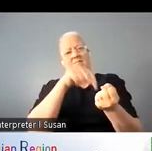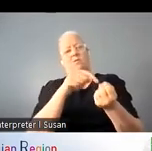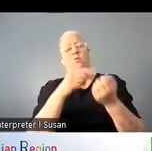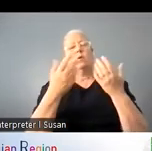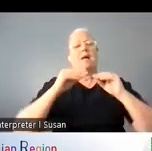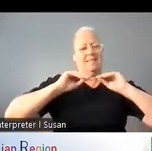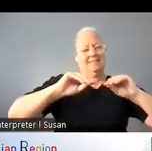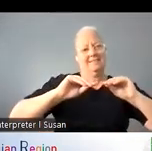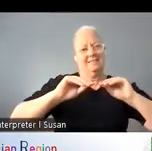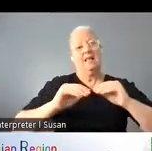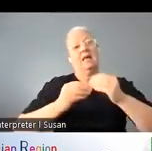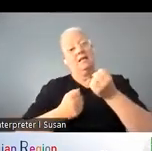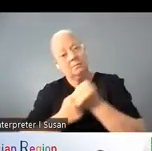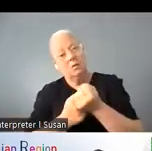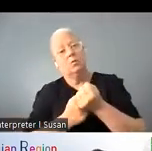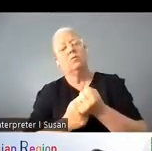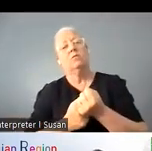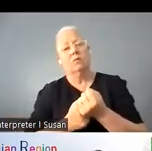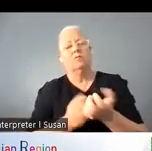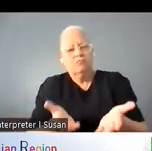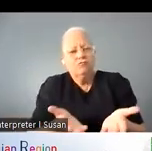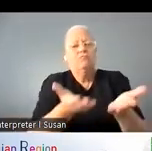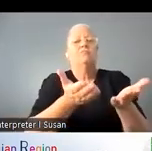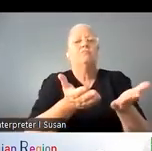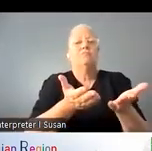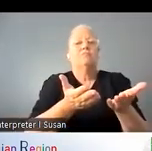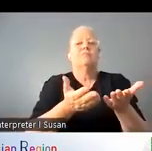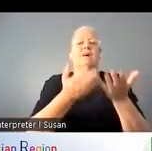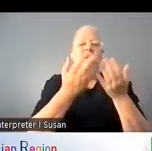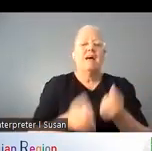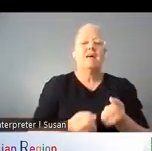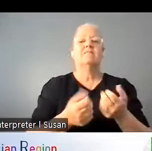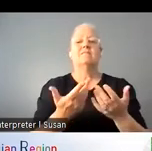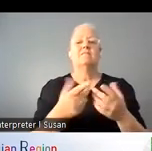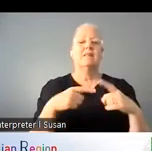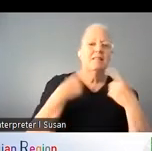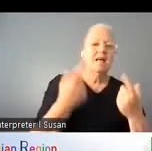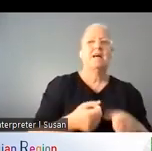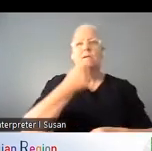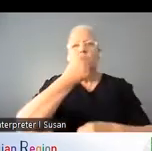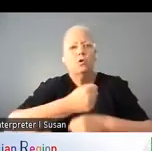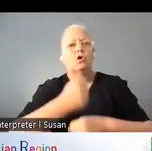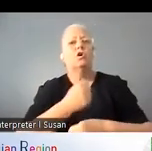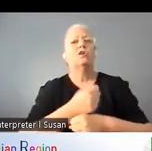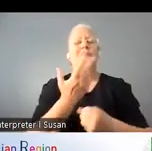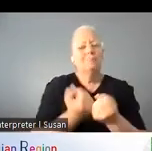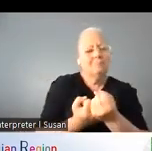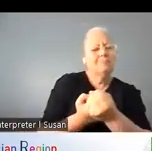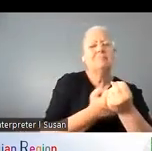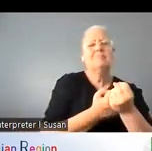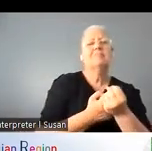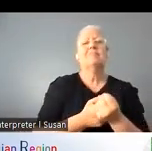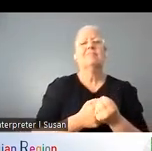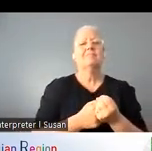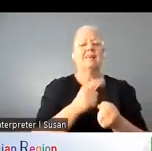to make us get a true job and make enough for living. It's a health support, financial